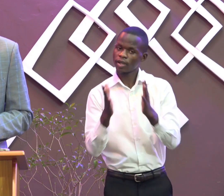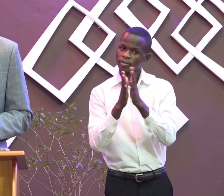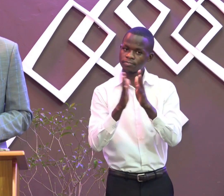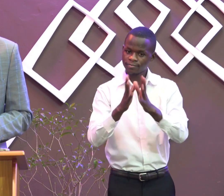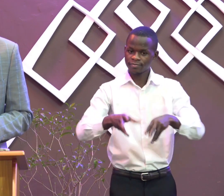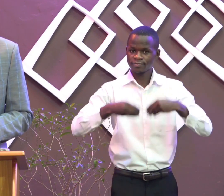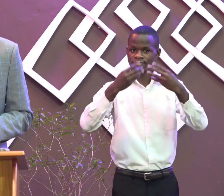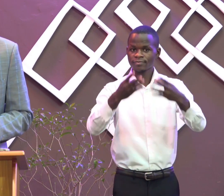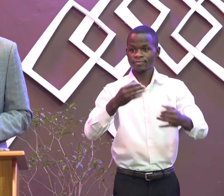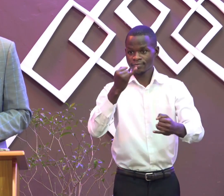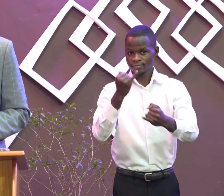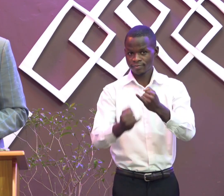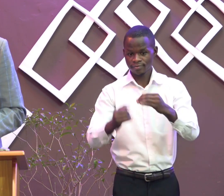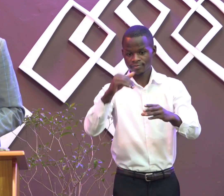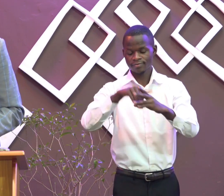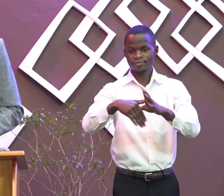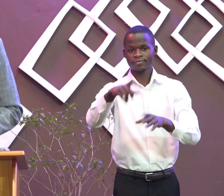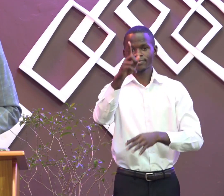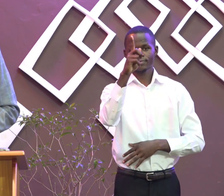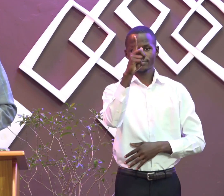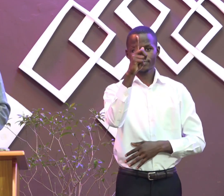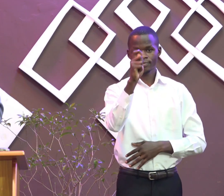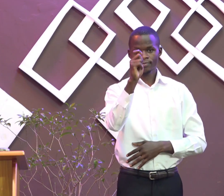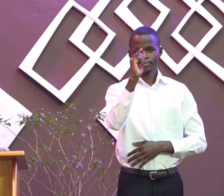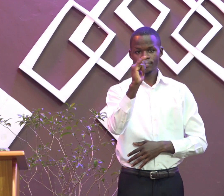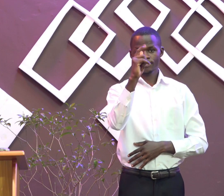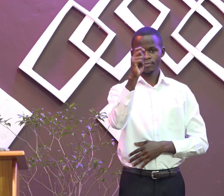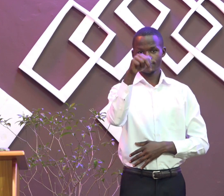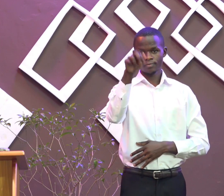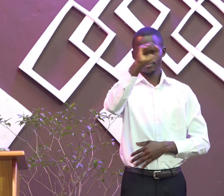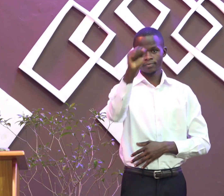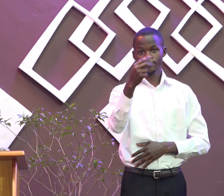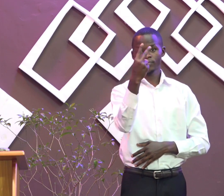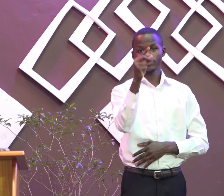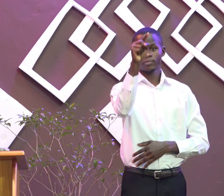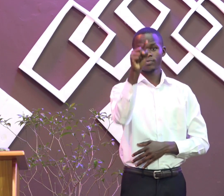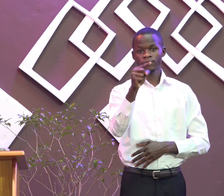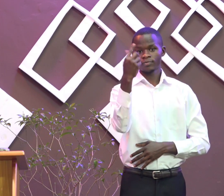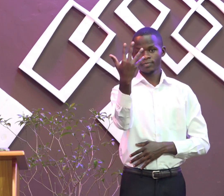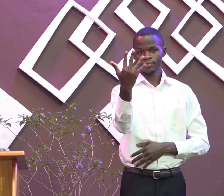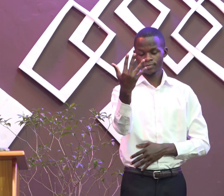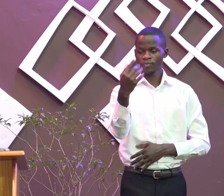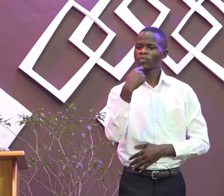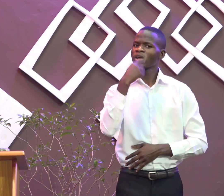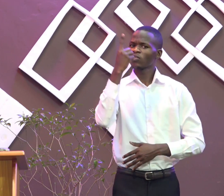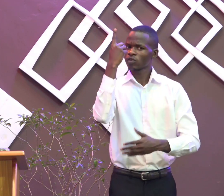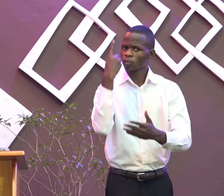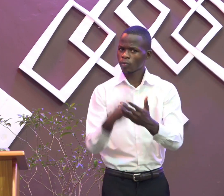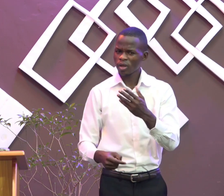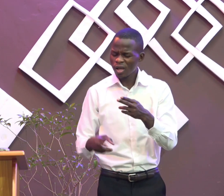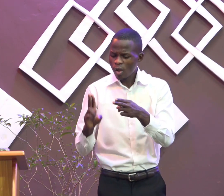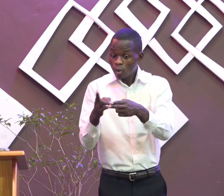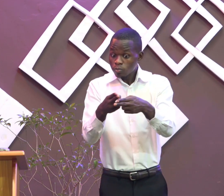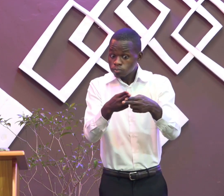kanondoza akasemba yo mu Tito 2:5. Let me give you this one. I think it will be the last one. agamba nti okwegenderezanga